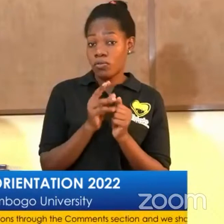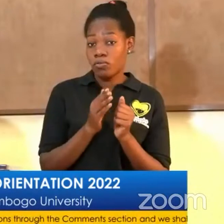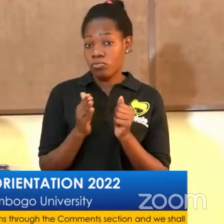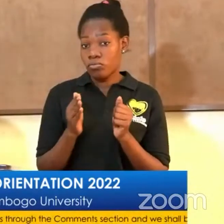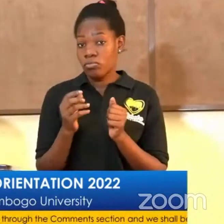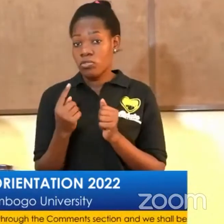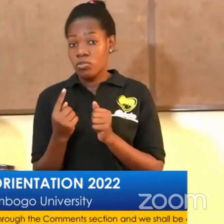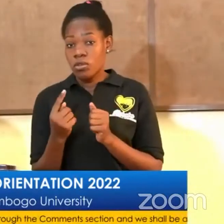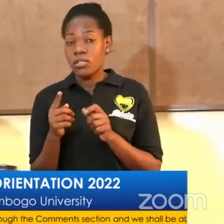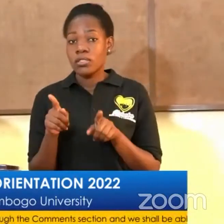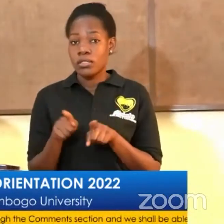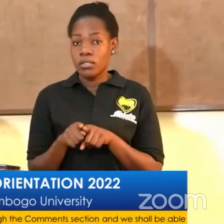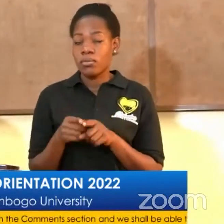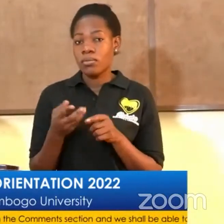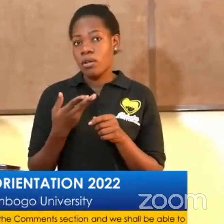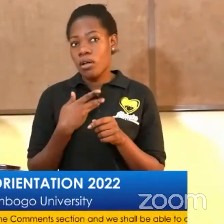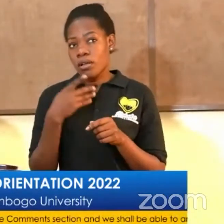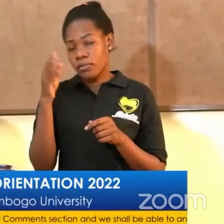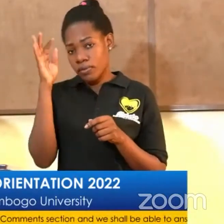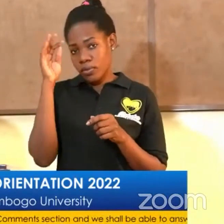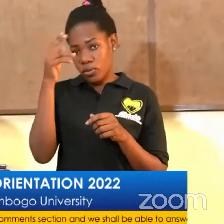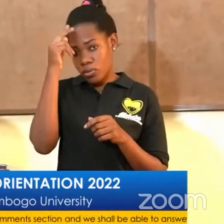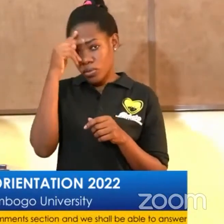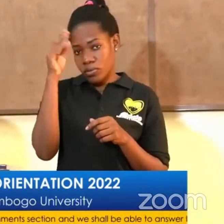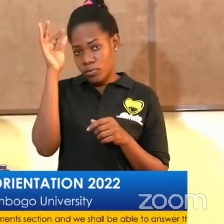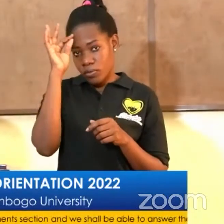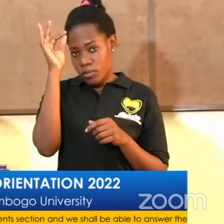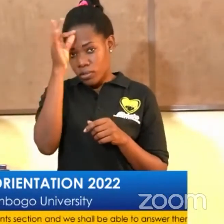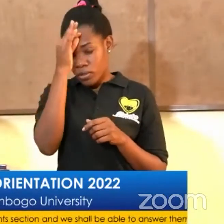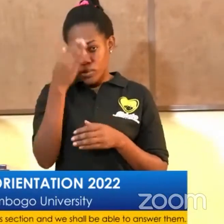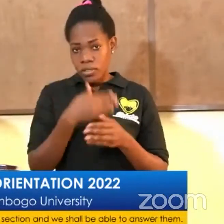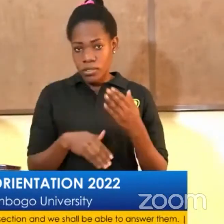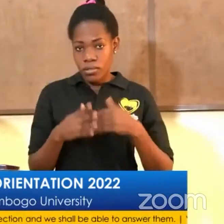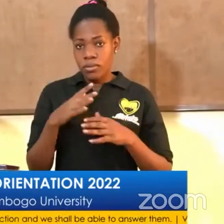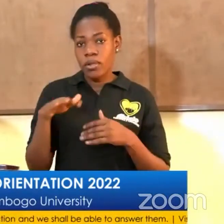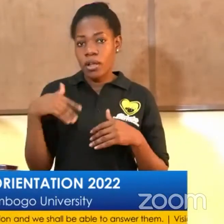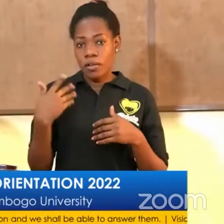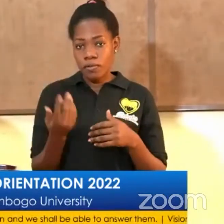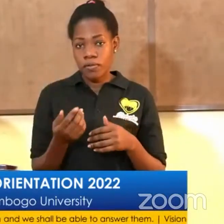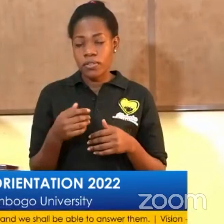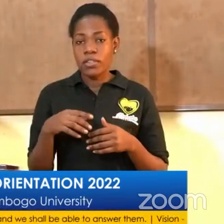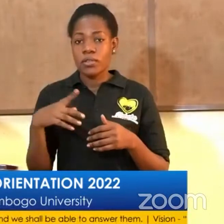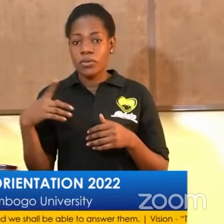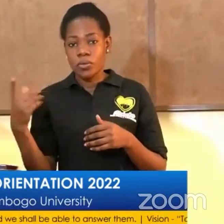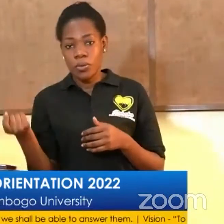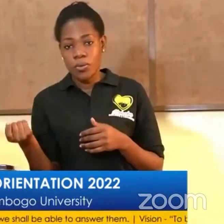Faculty of Special Needs and Rehabilitation. After that, you disappear.